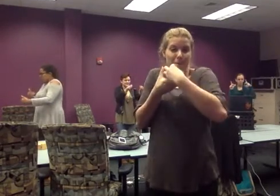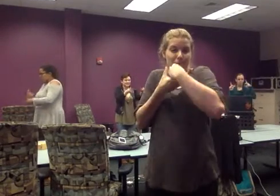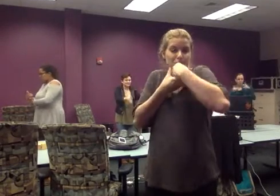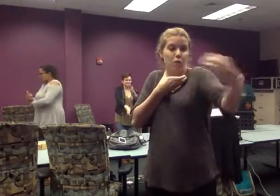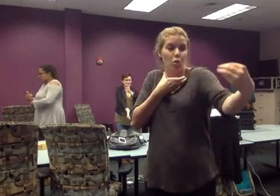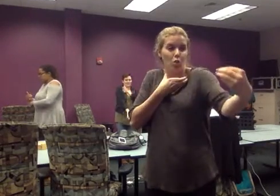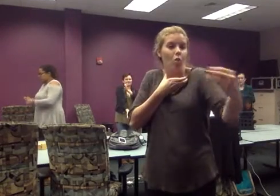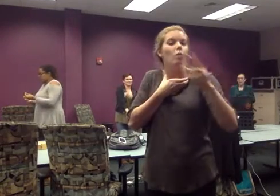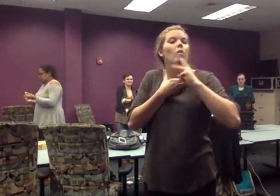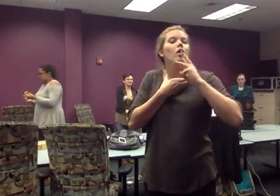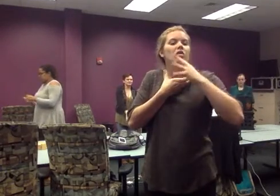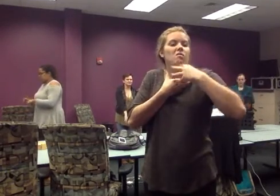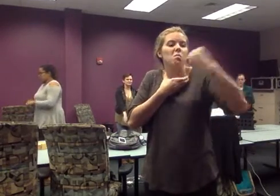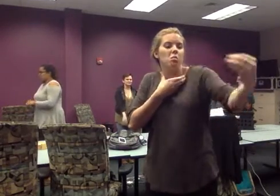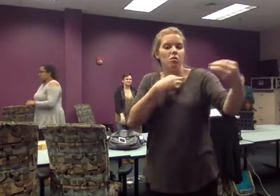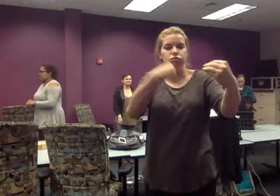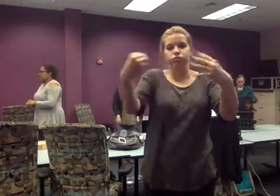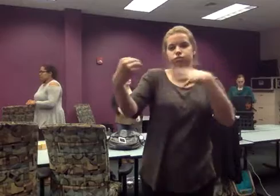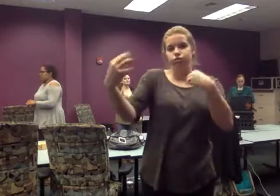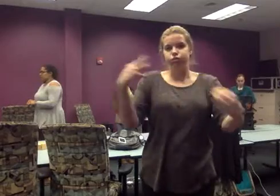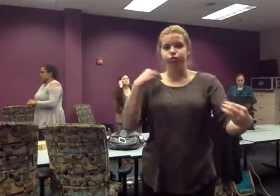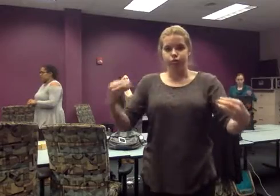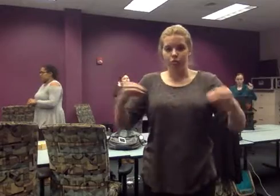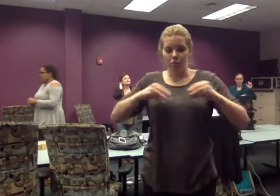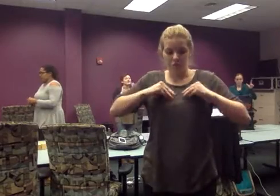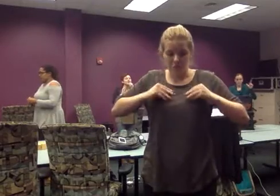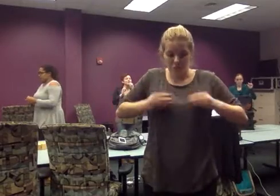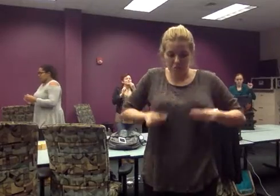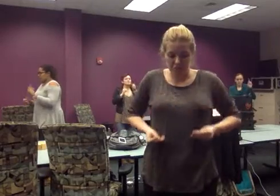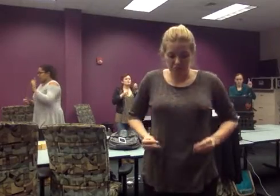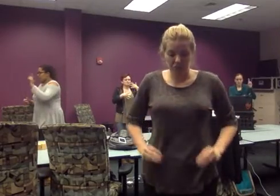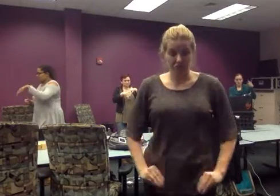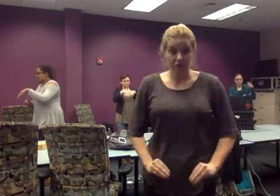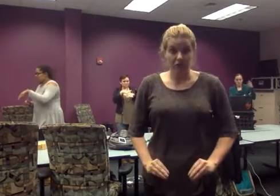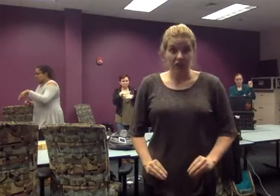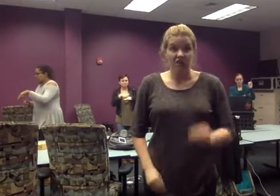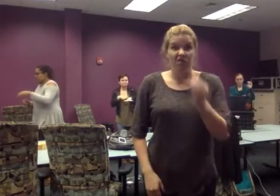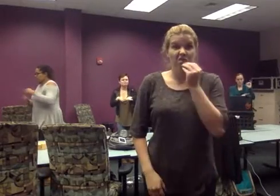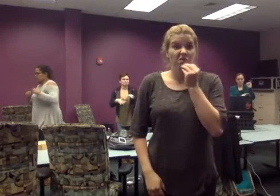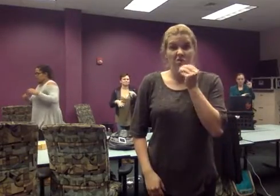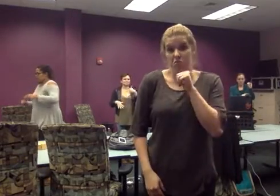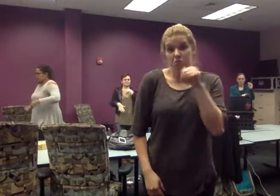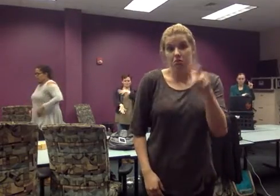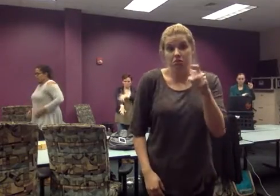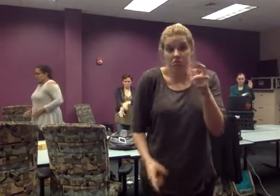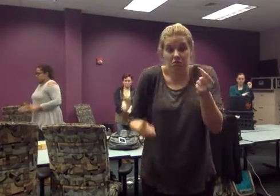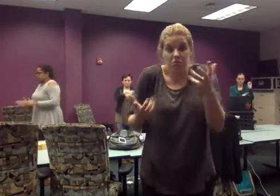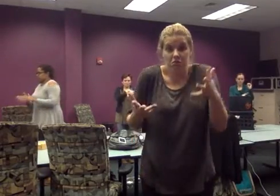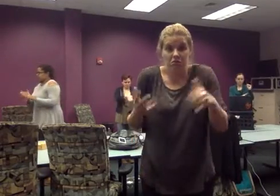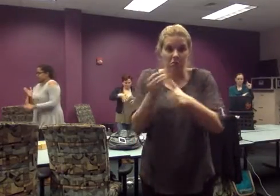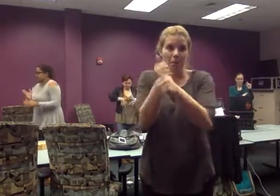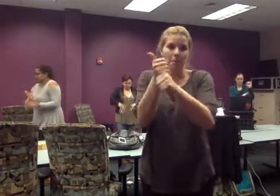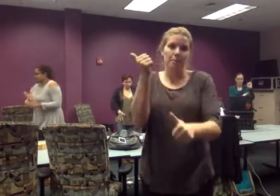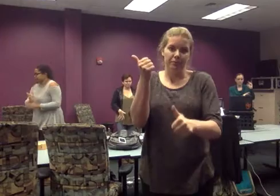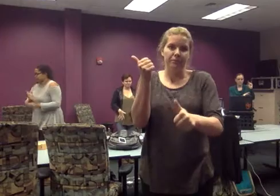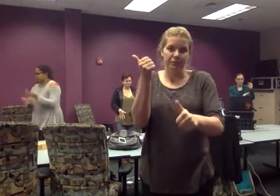eliminates and passes that food out of the body. Now what we're going to do is go back up to the top of the digestive system and talk